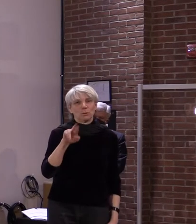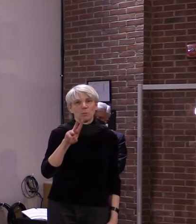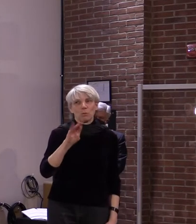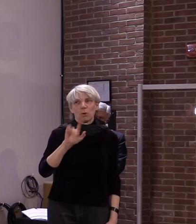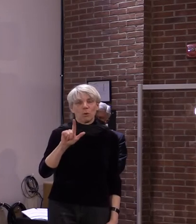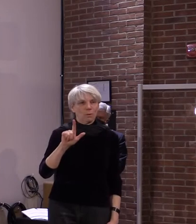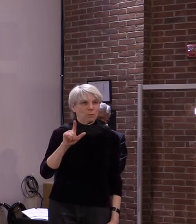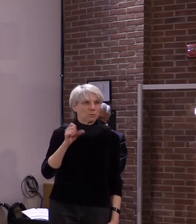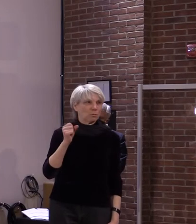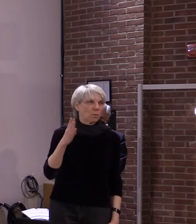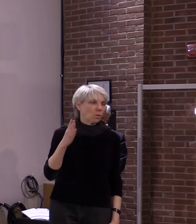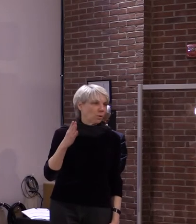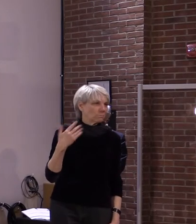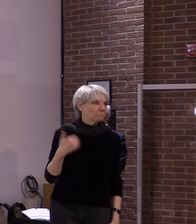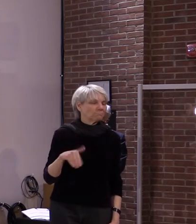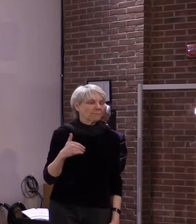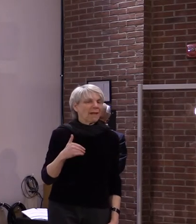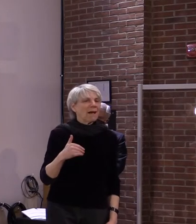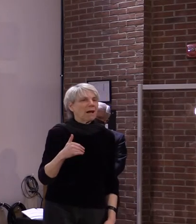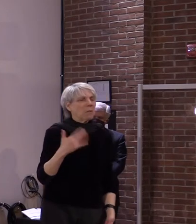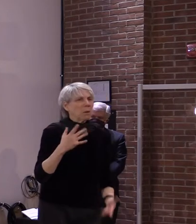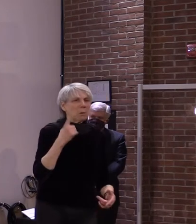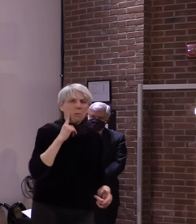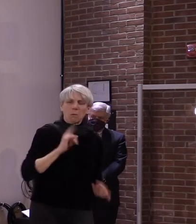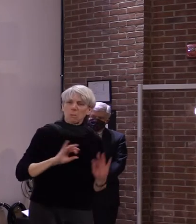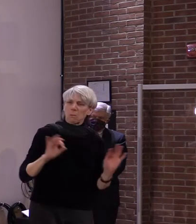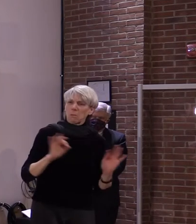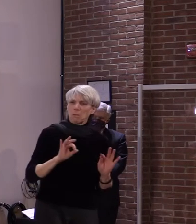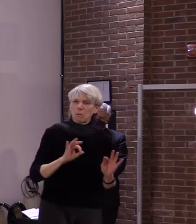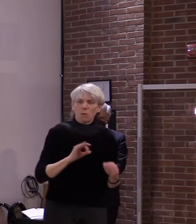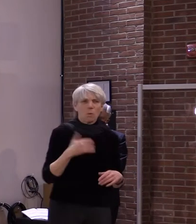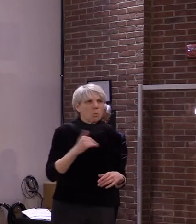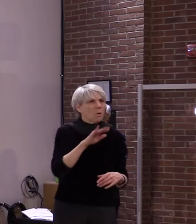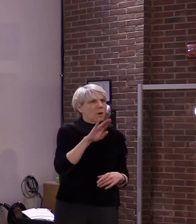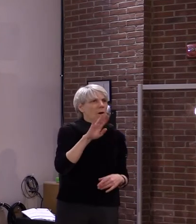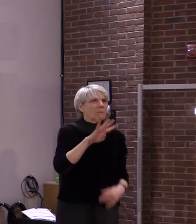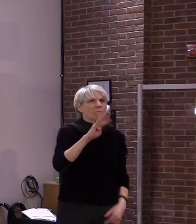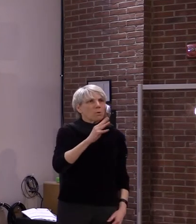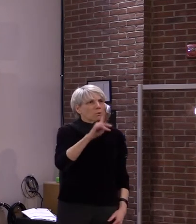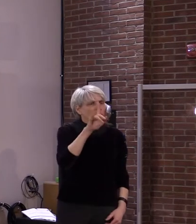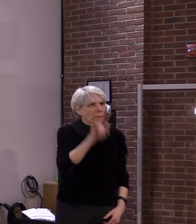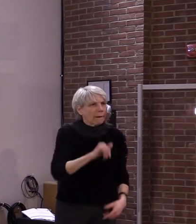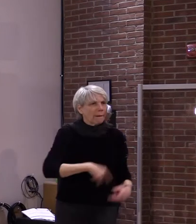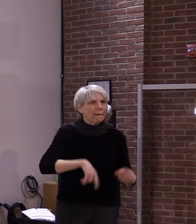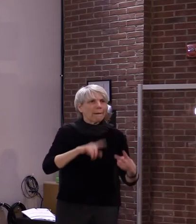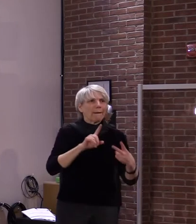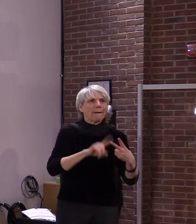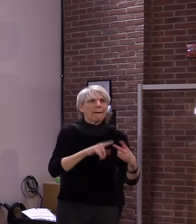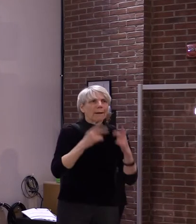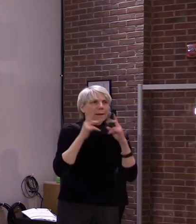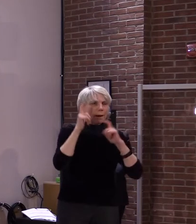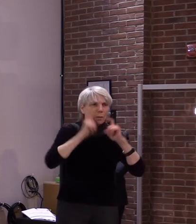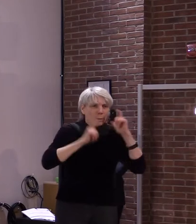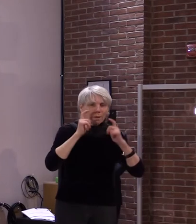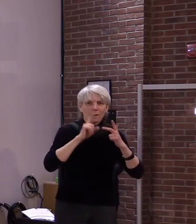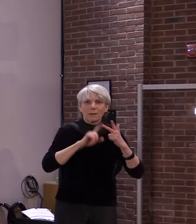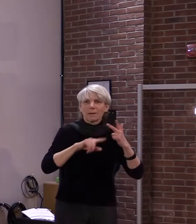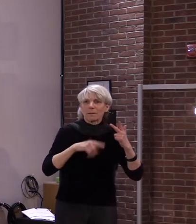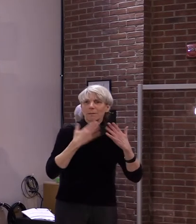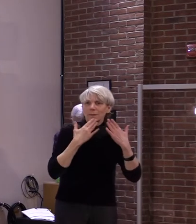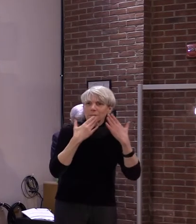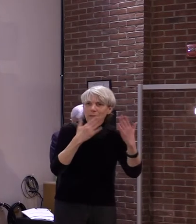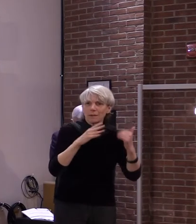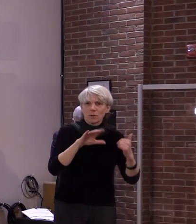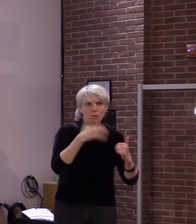like a more minor event than some of our recent holidays but it has potential to truly damage the recent progress we've made here in